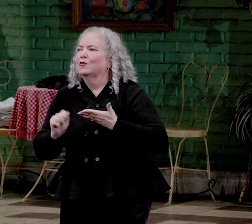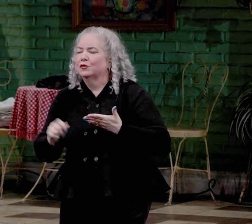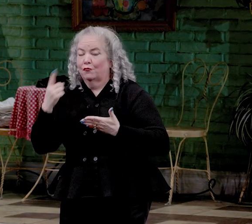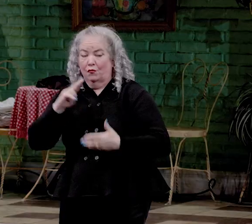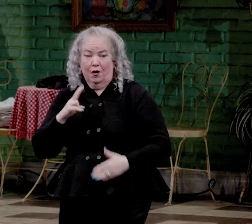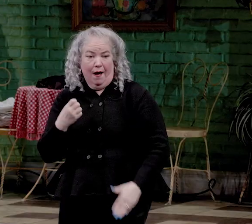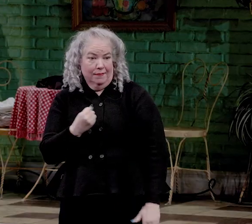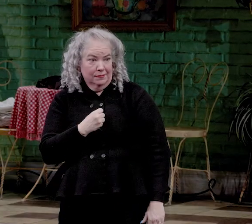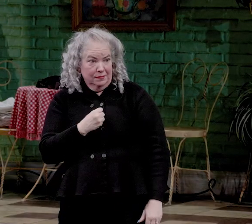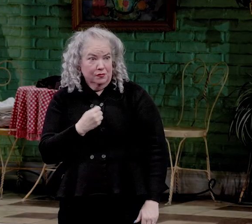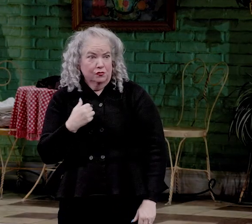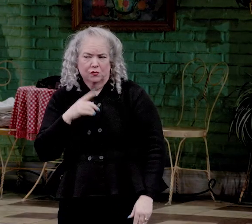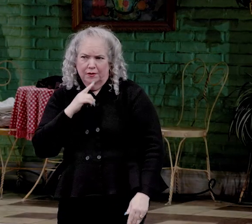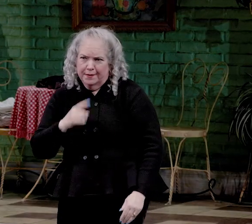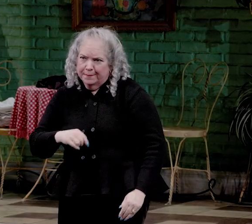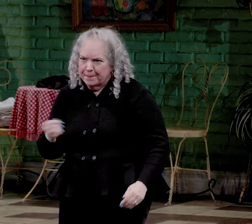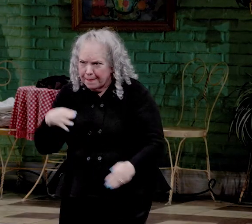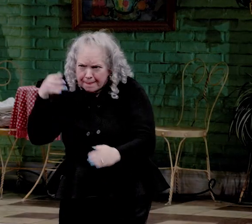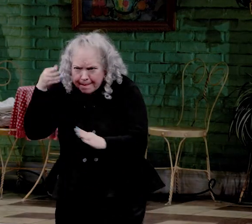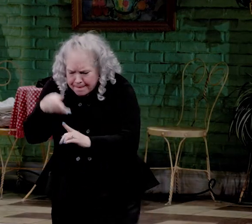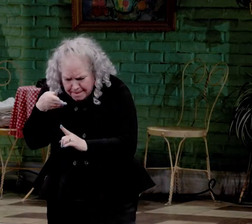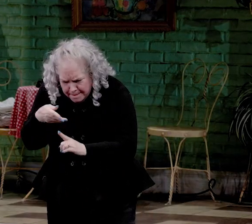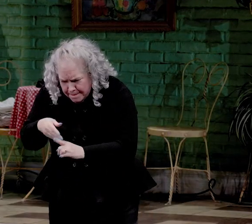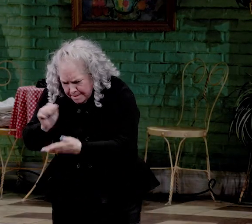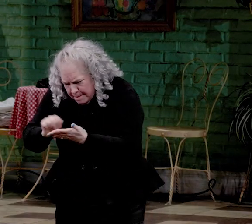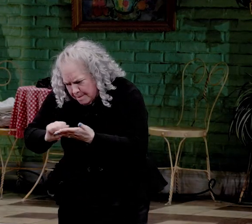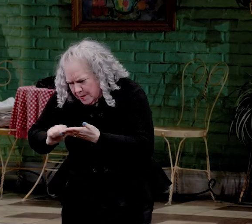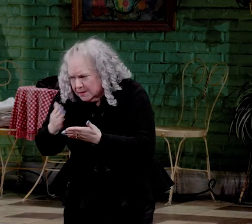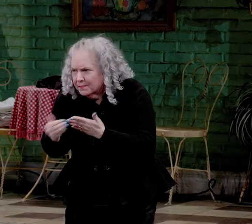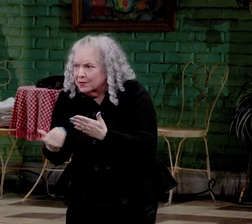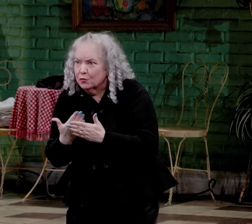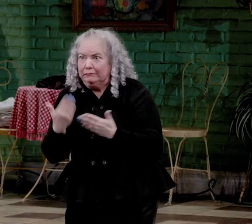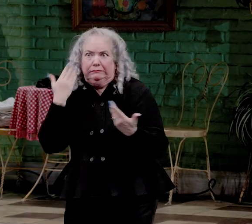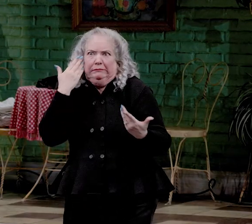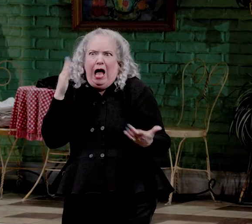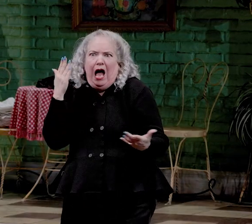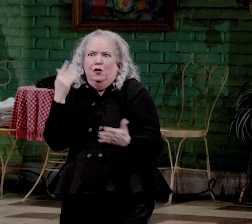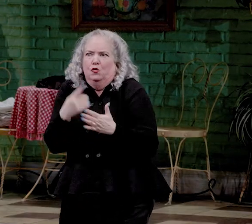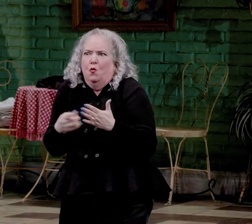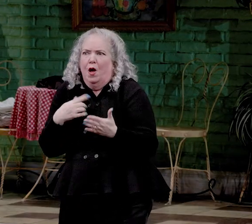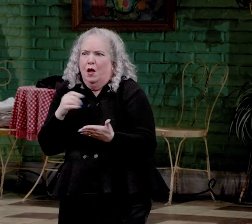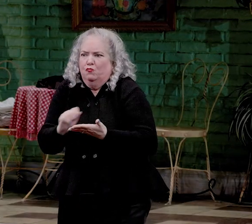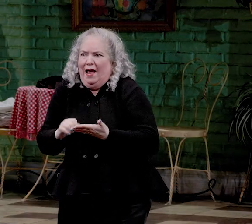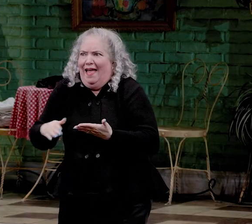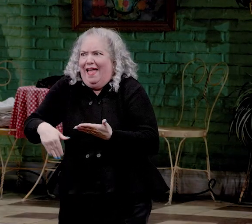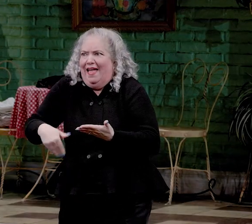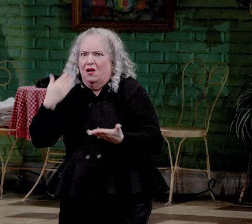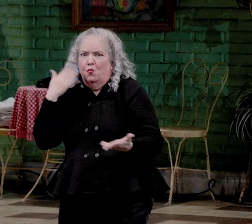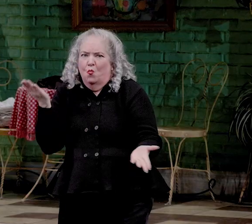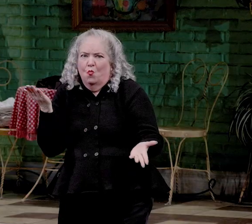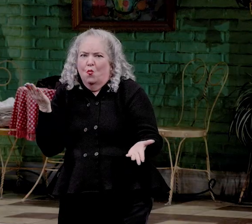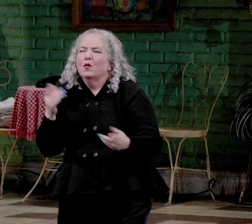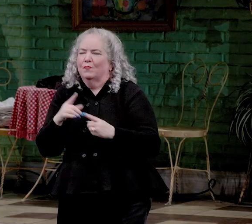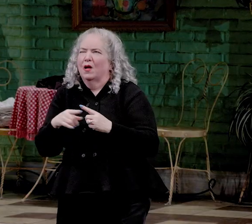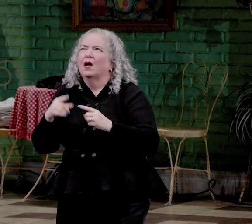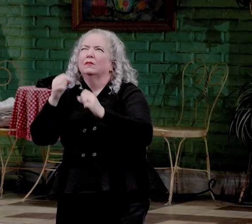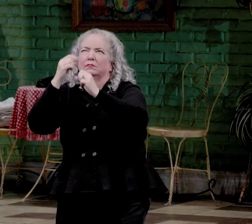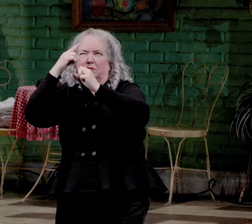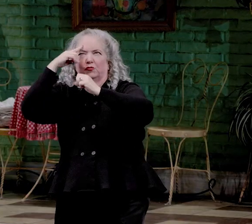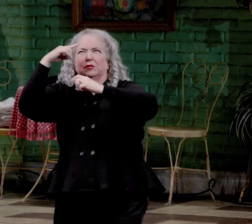to hunker down and just write something brand new. And I don't know what I'm gonna write. I don't know yet, but I know I'm